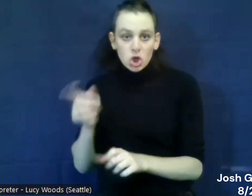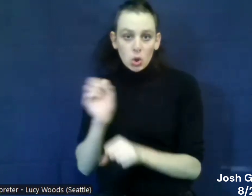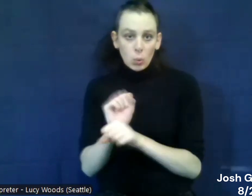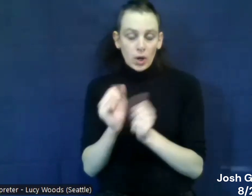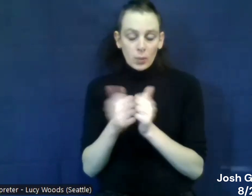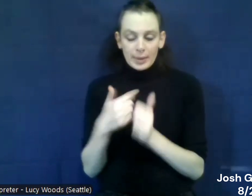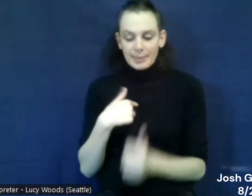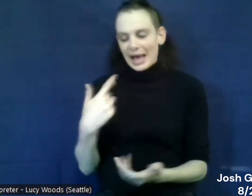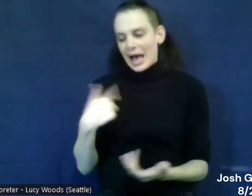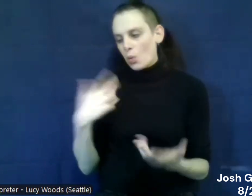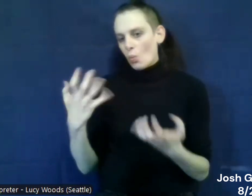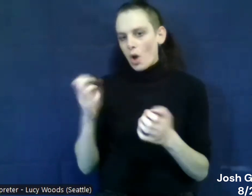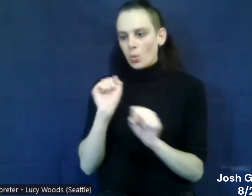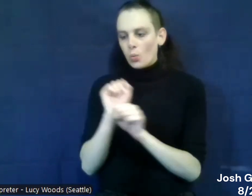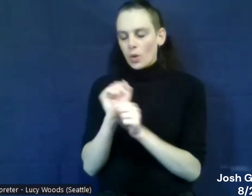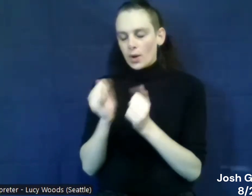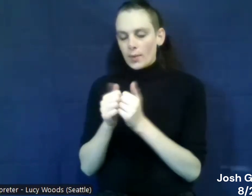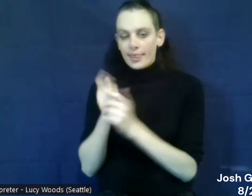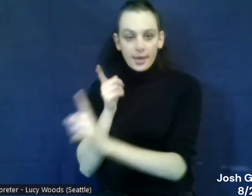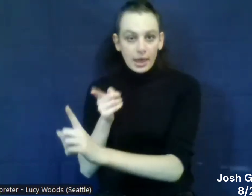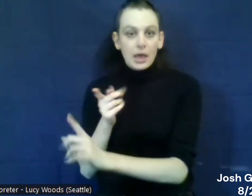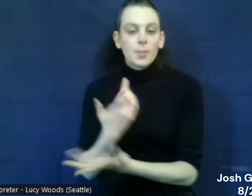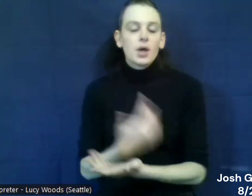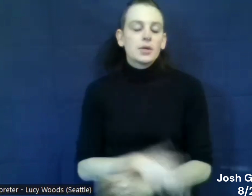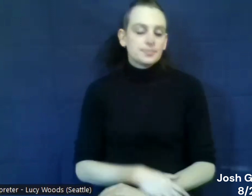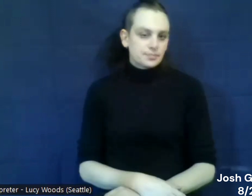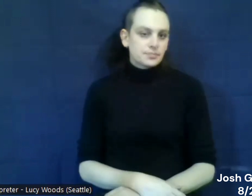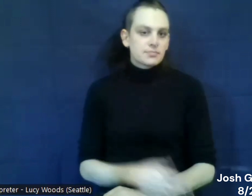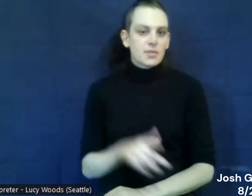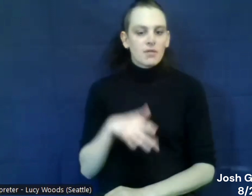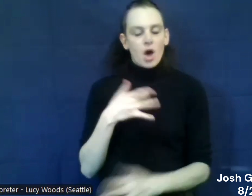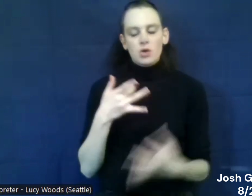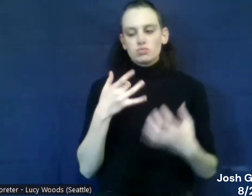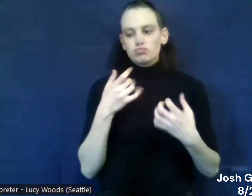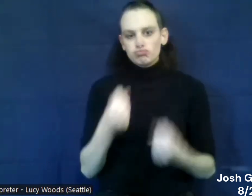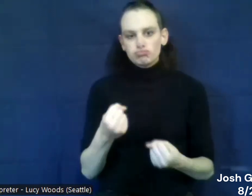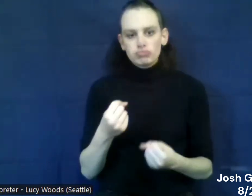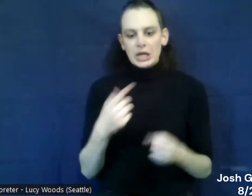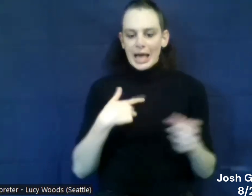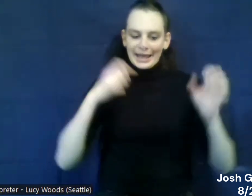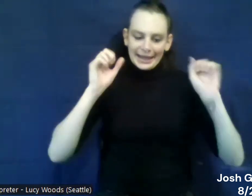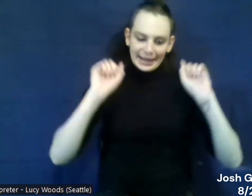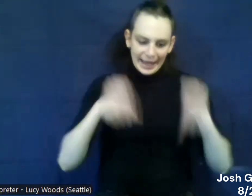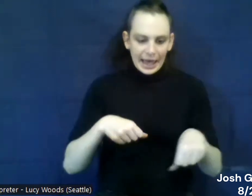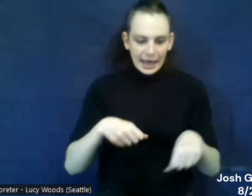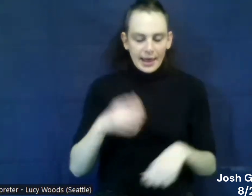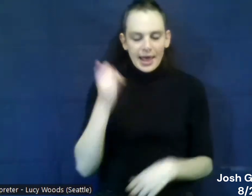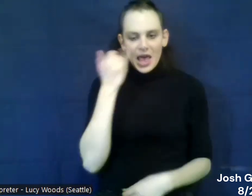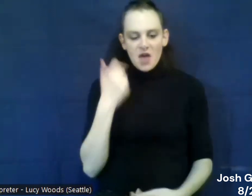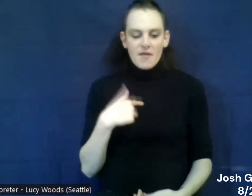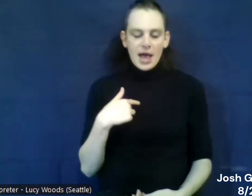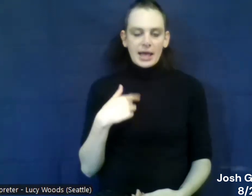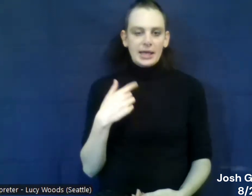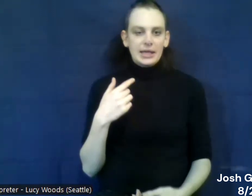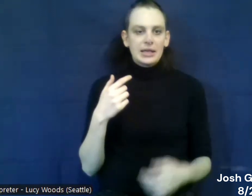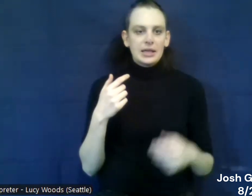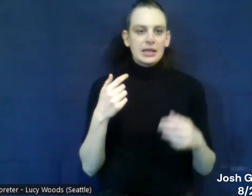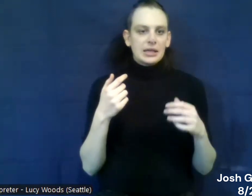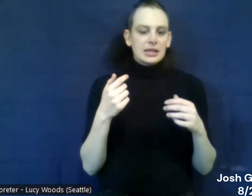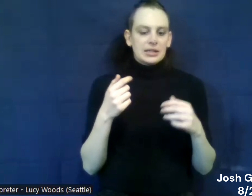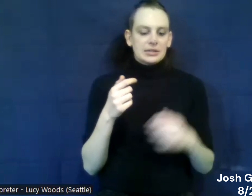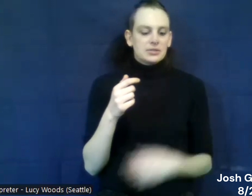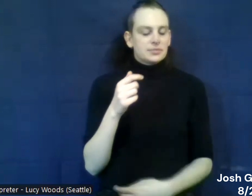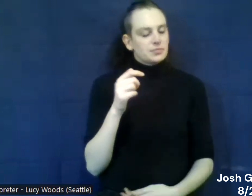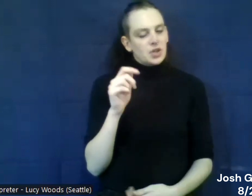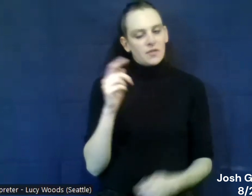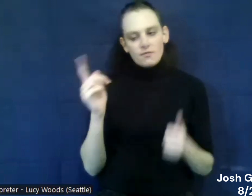work with him. And I felt so strongly that I would be able to do this if I could get over this hump of getting through the